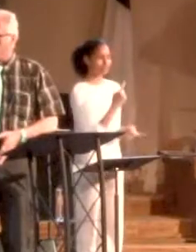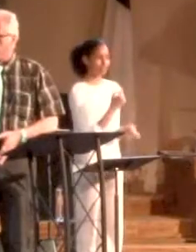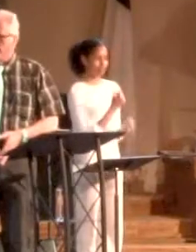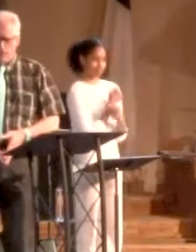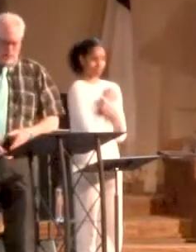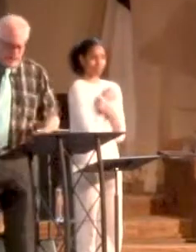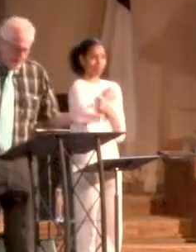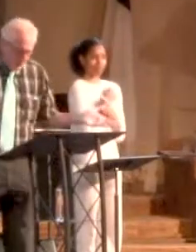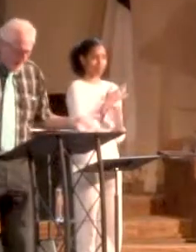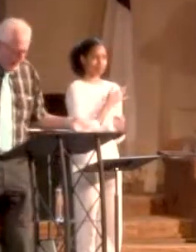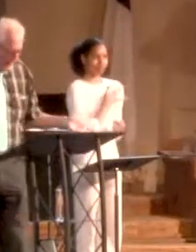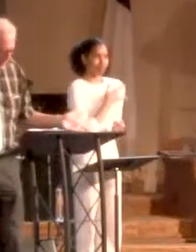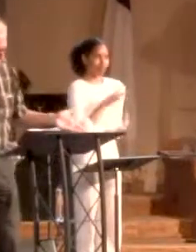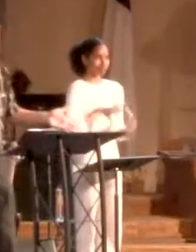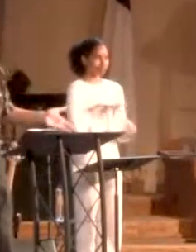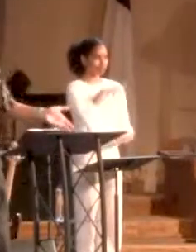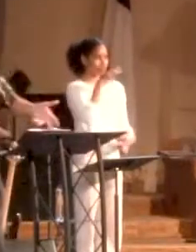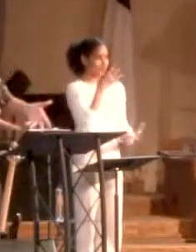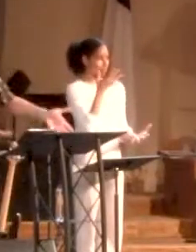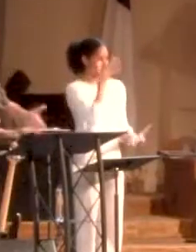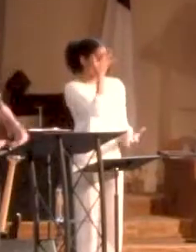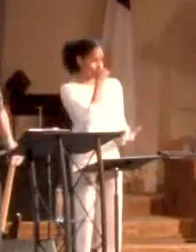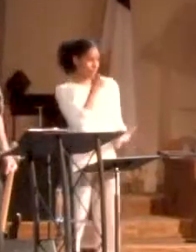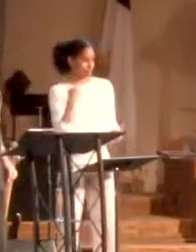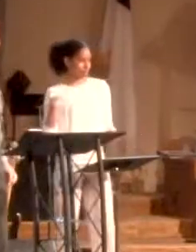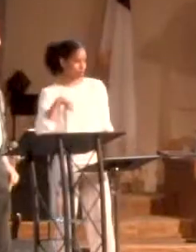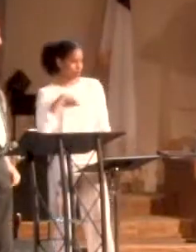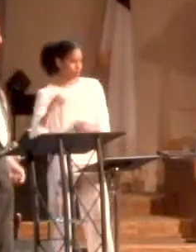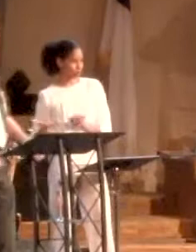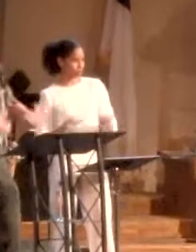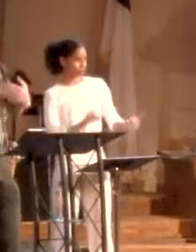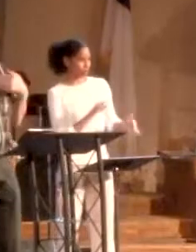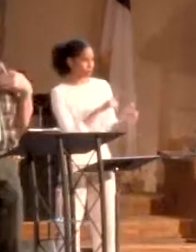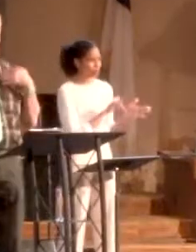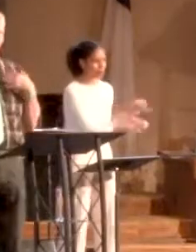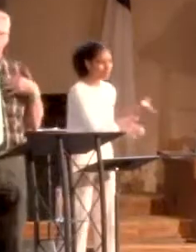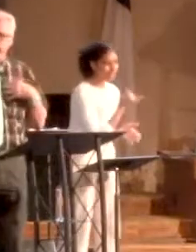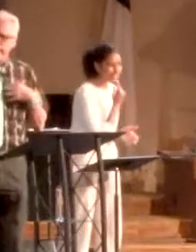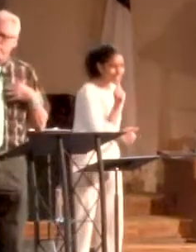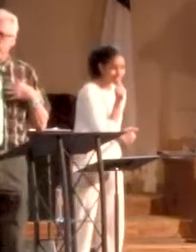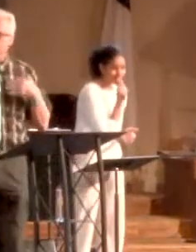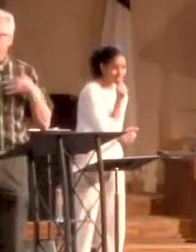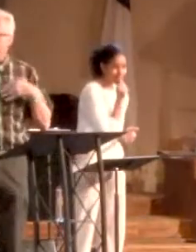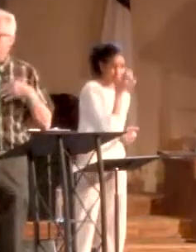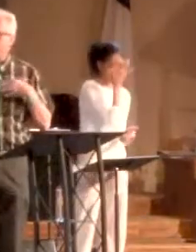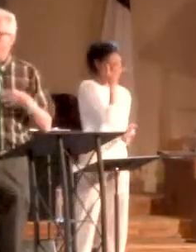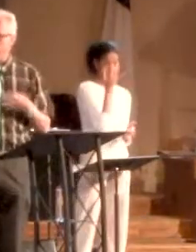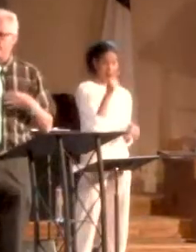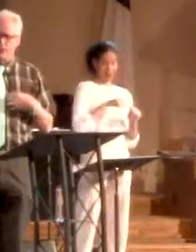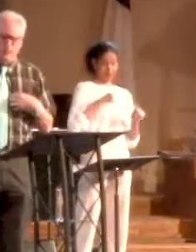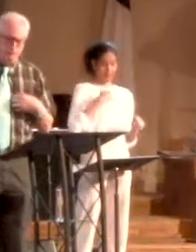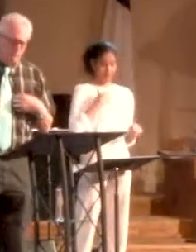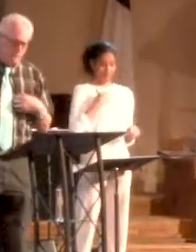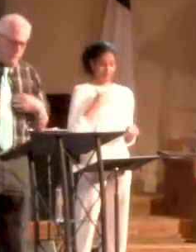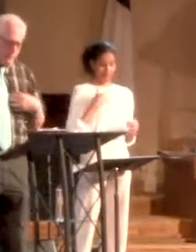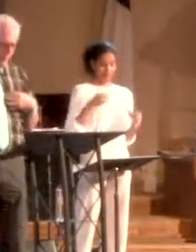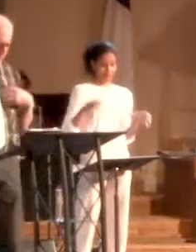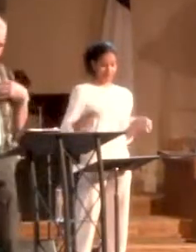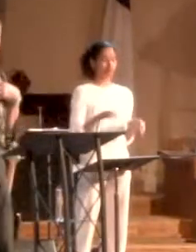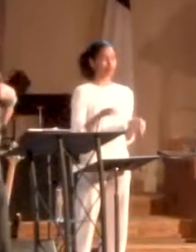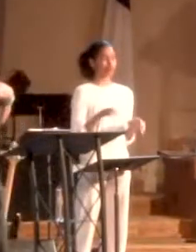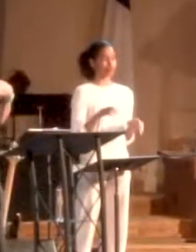soul. Why can't we? What was their secret? And how can I, as a pastor,